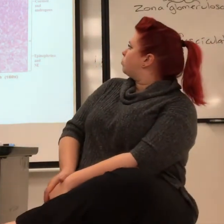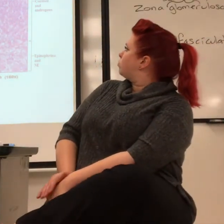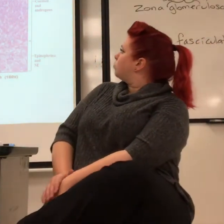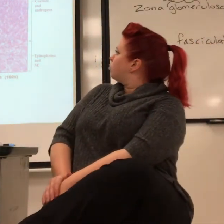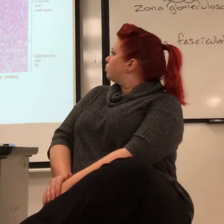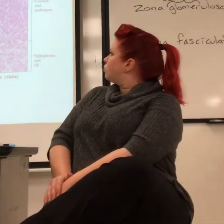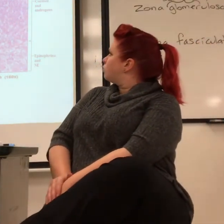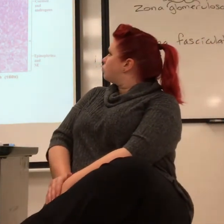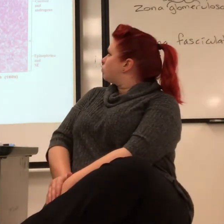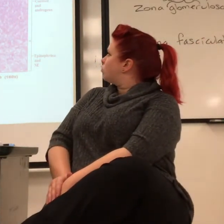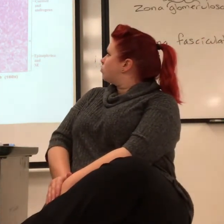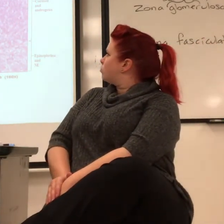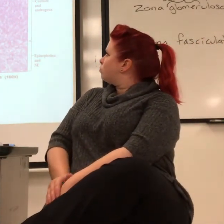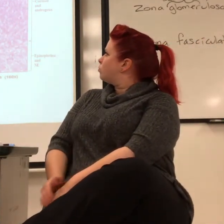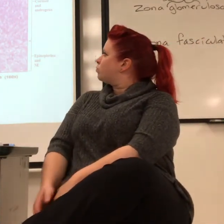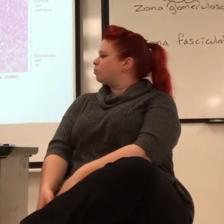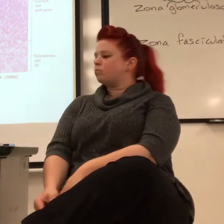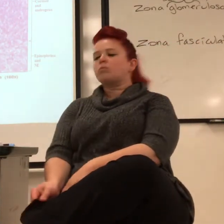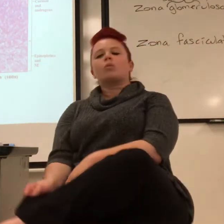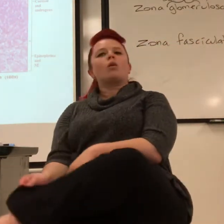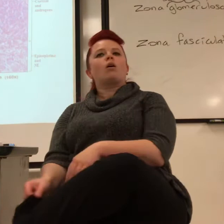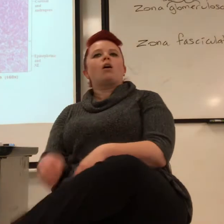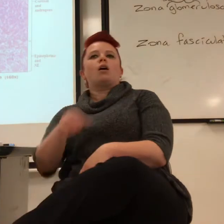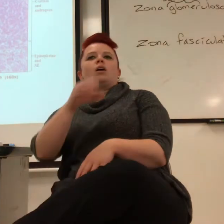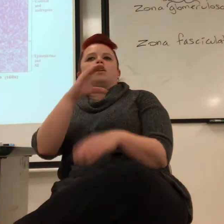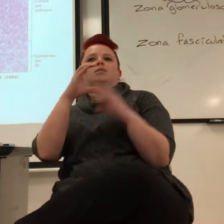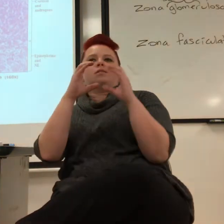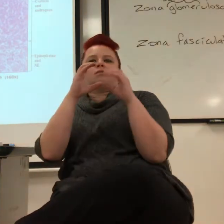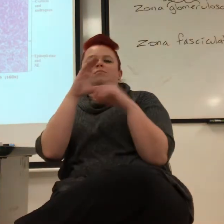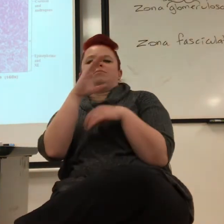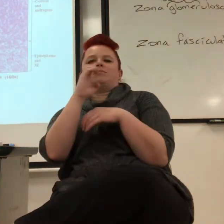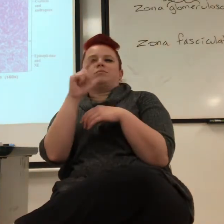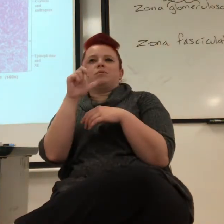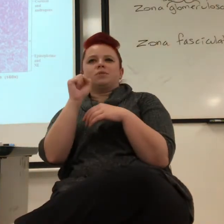The cells are arranged more or less into vertical cords.